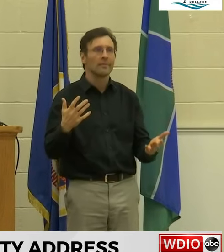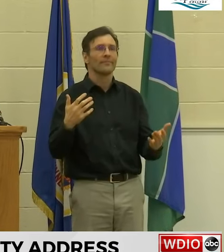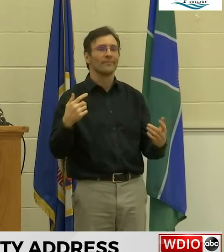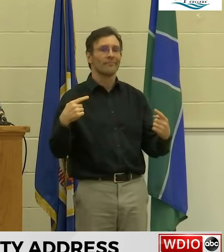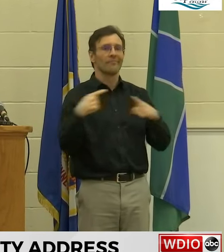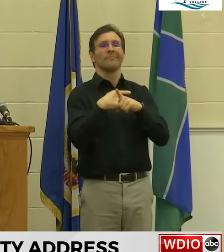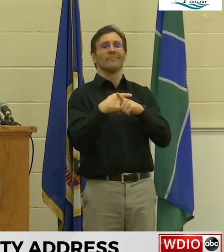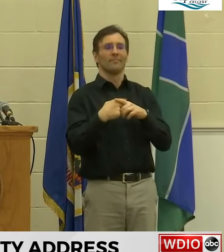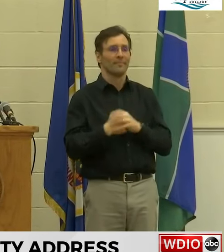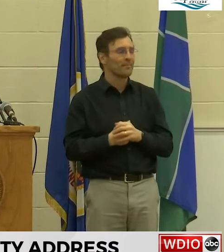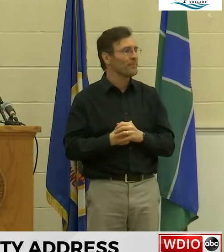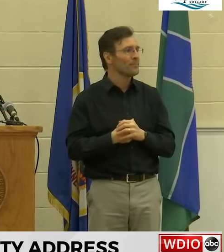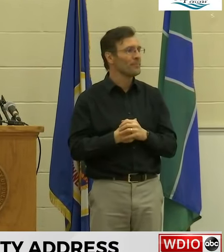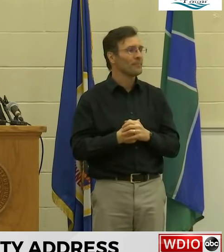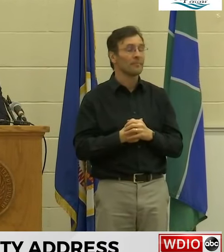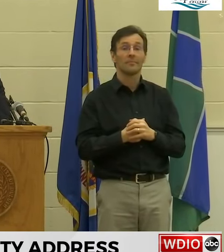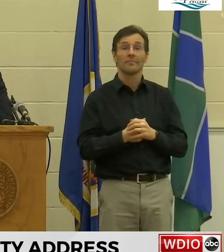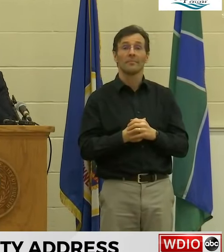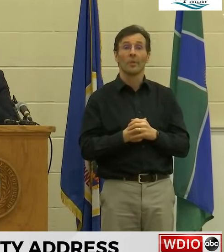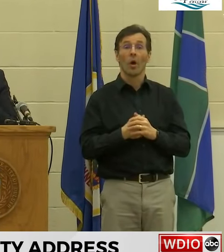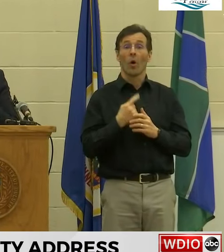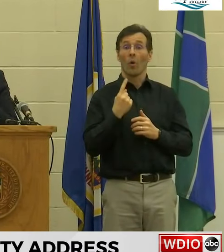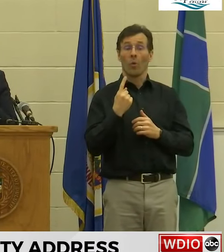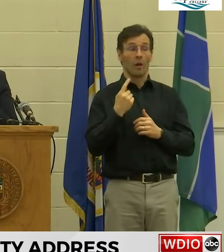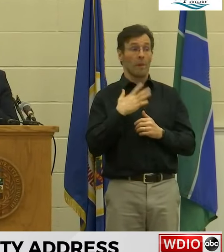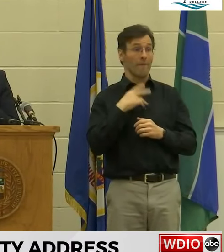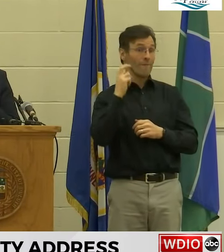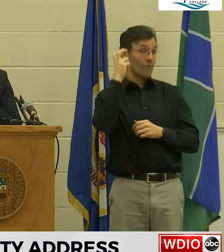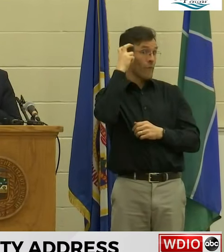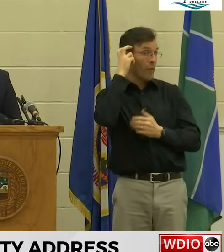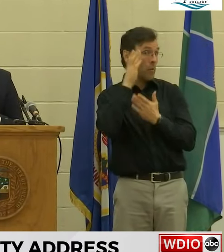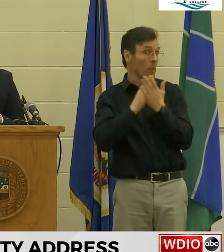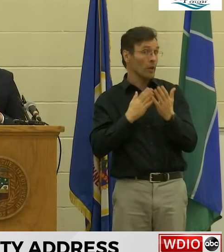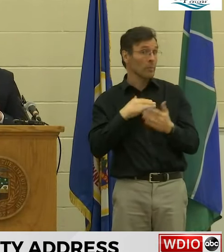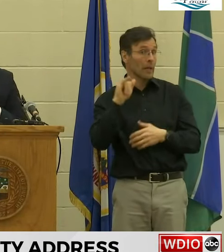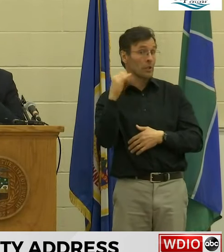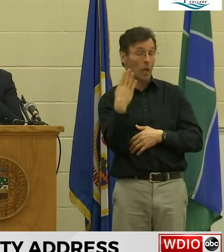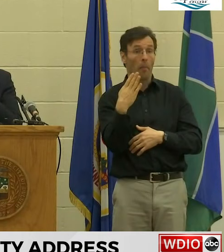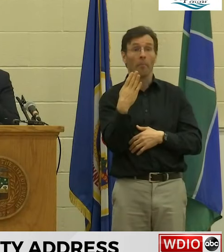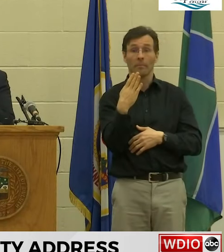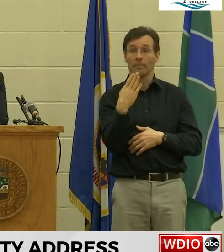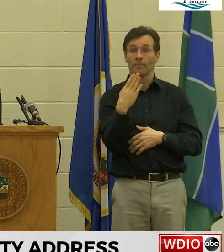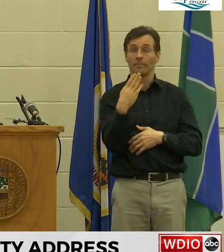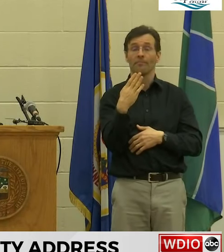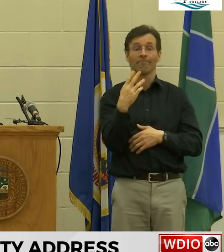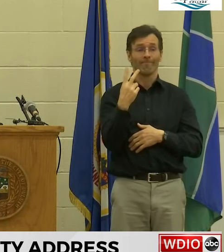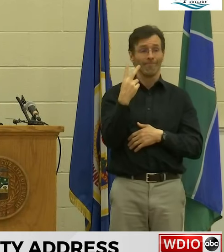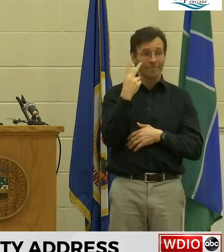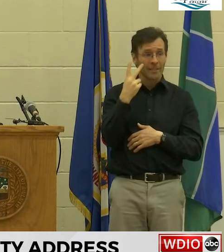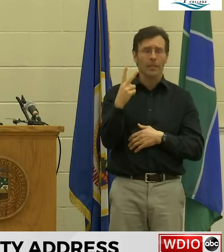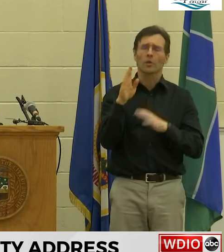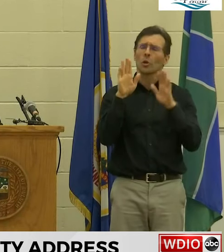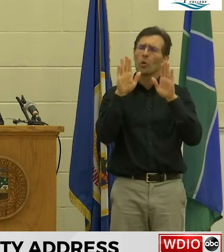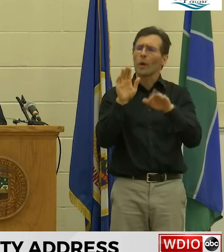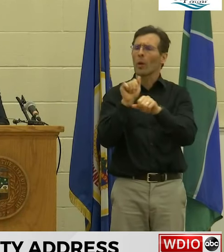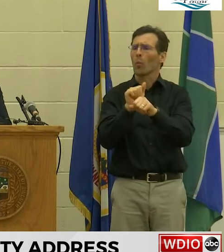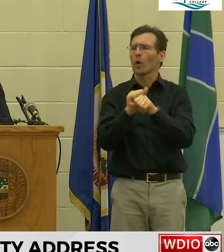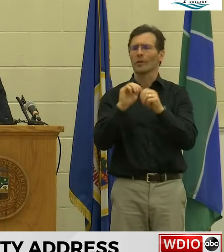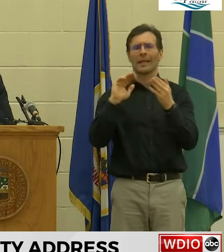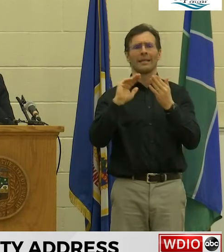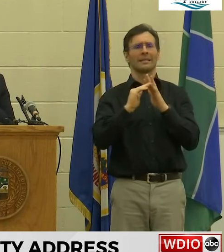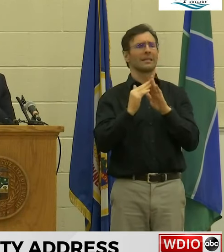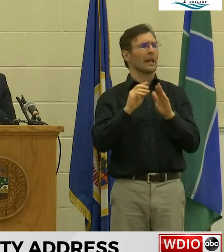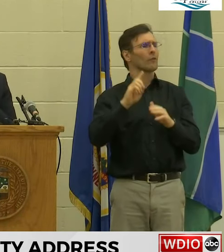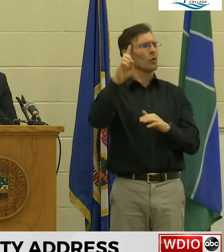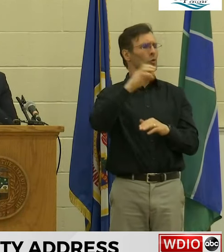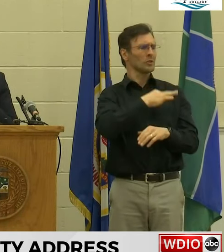I know. It's beautiful. So one of my favorite parts of the job is seeing firsthand the great work that City of Duluth